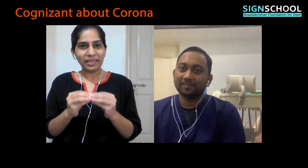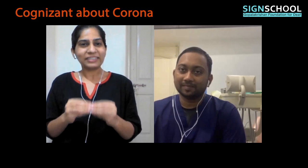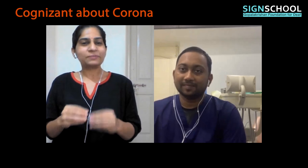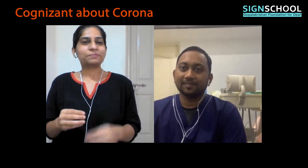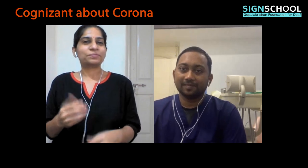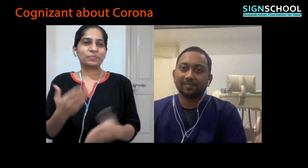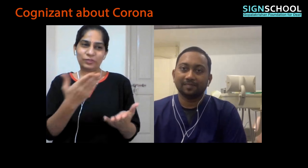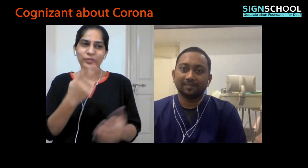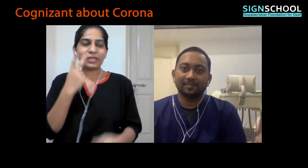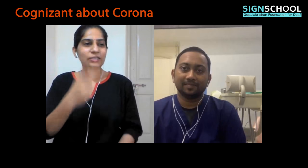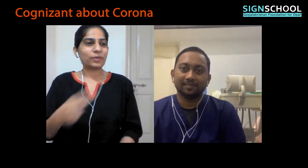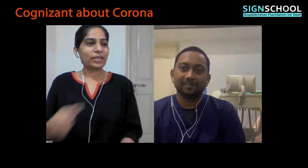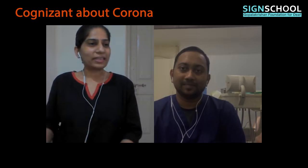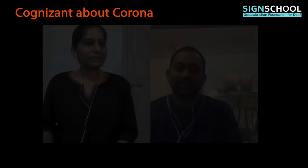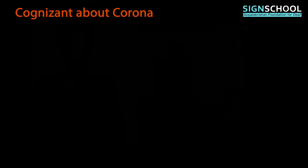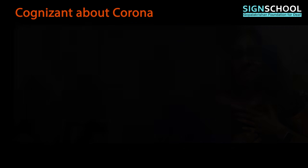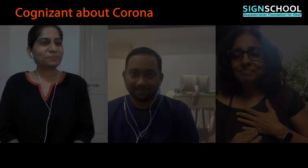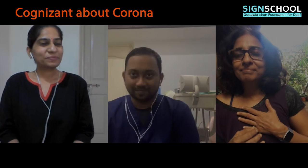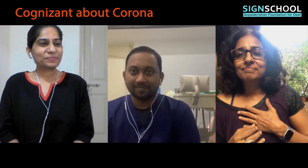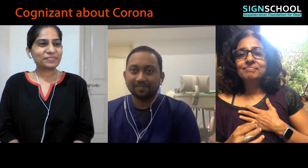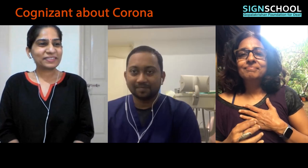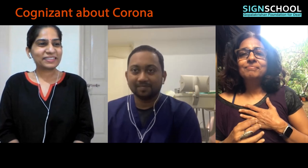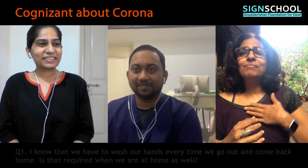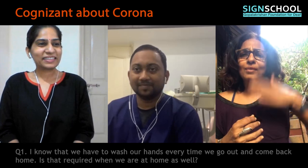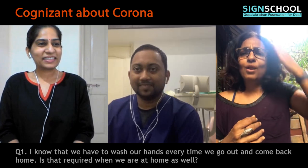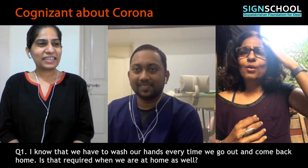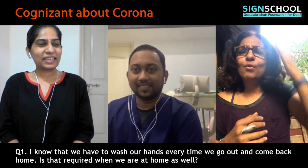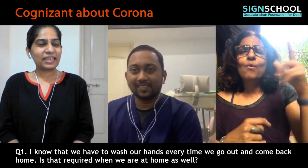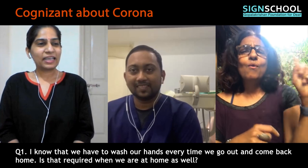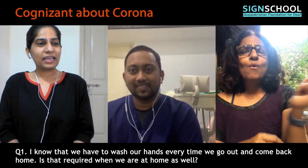from Mumbai. So let's look at that.